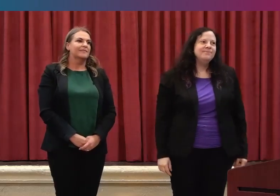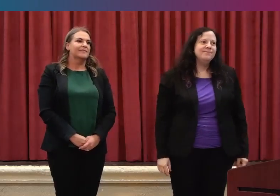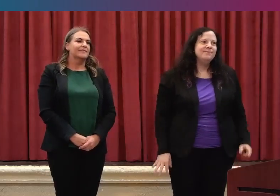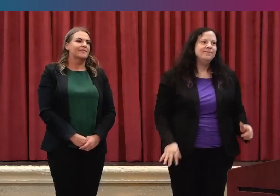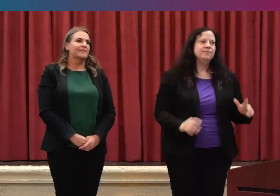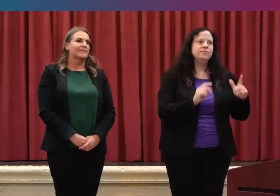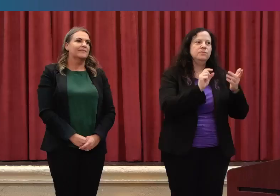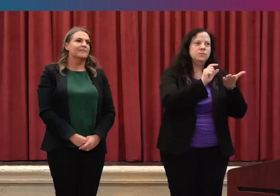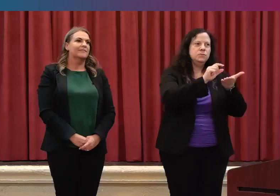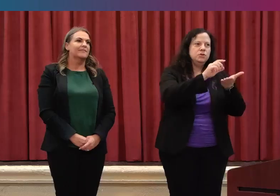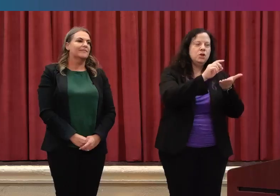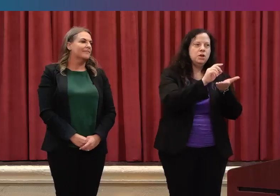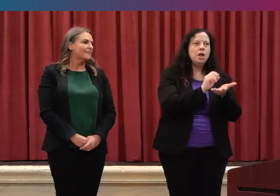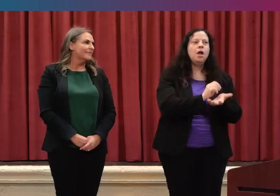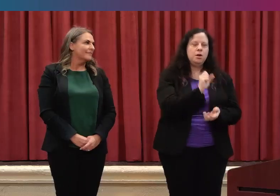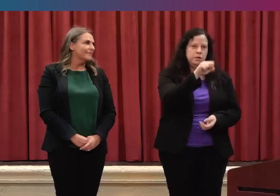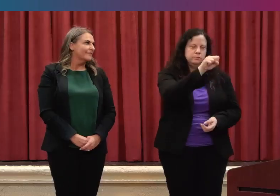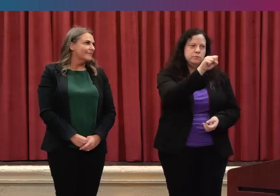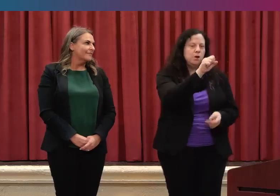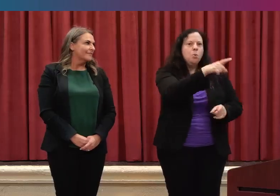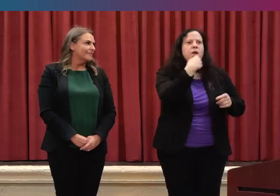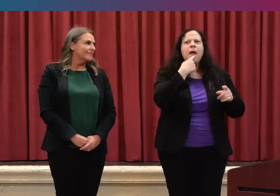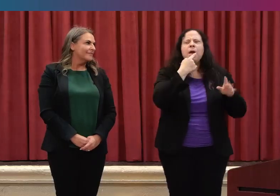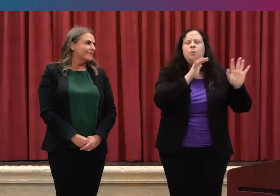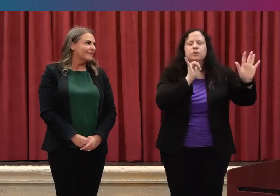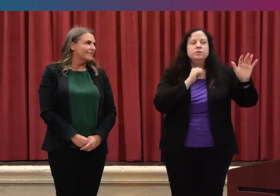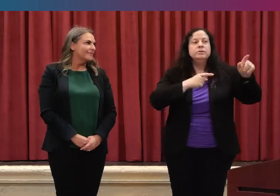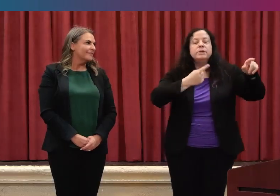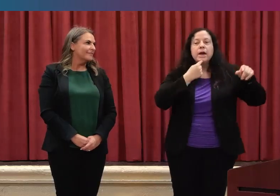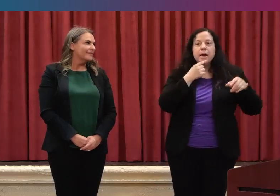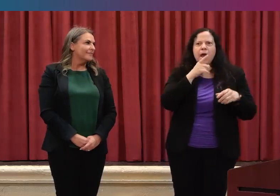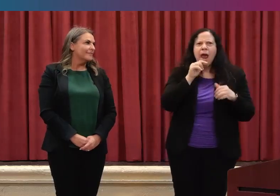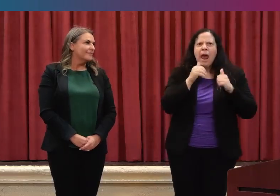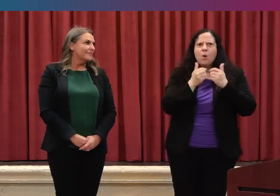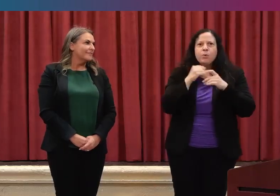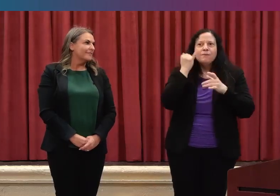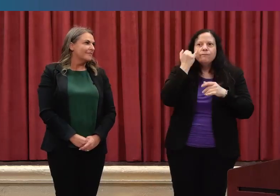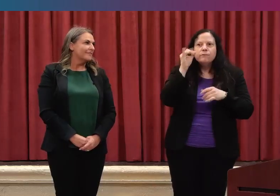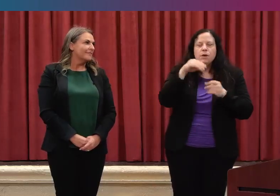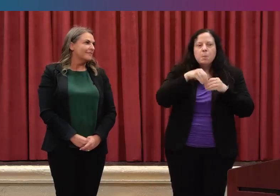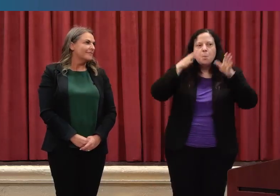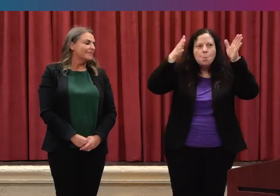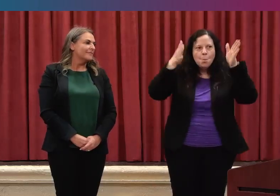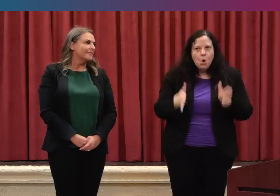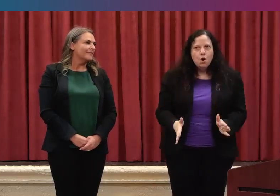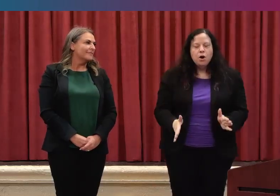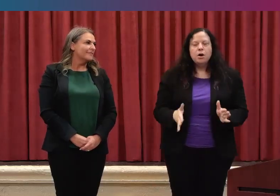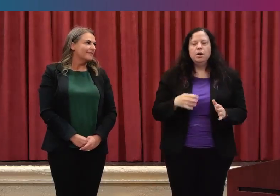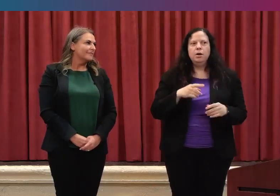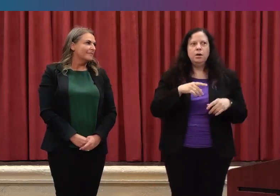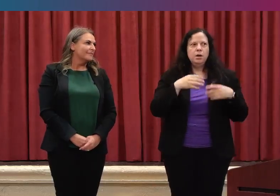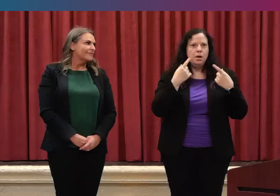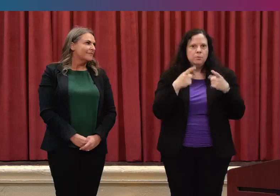the question is going on, you know, how you can do that? Say, how can, in